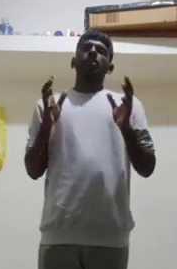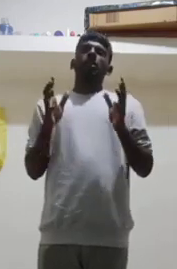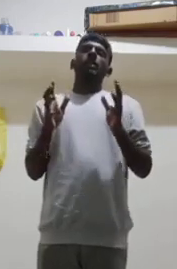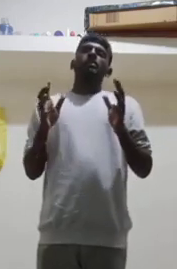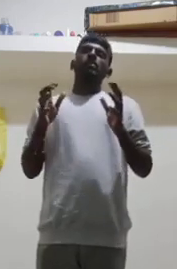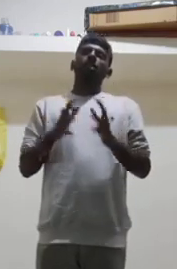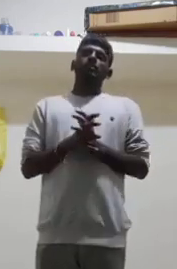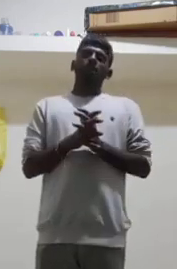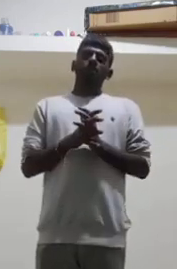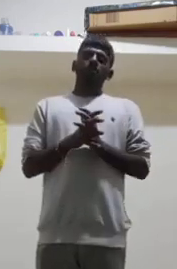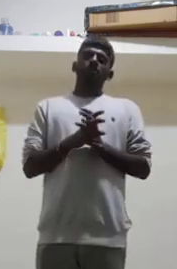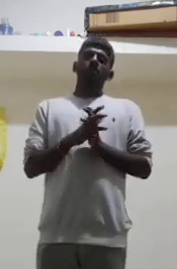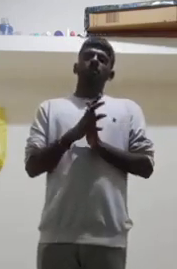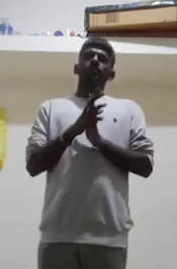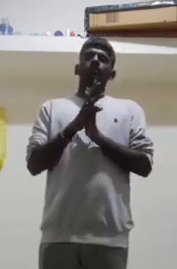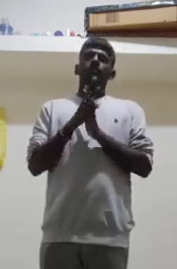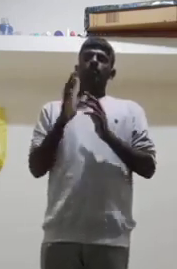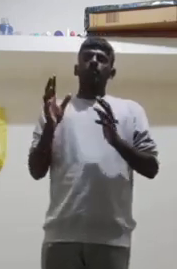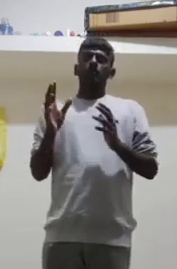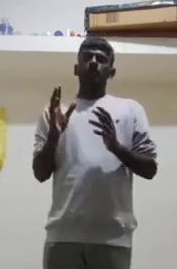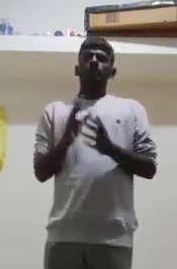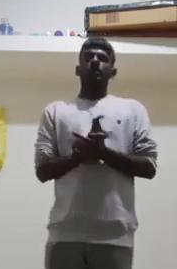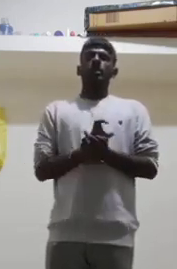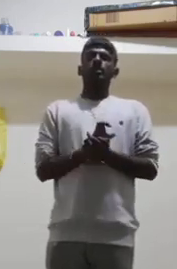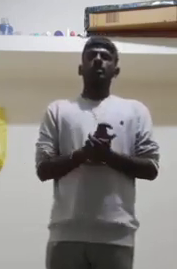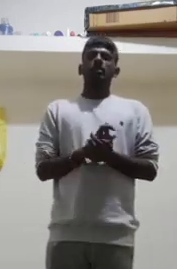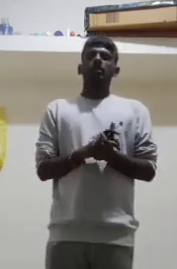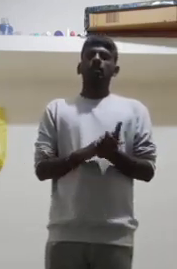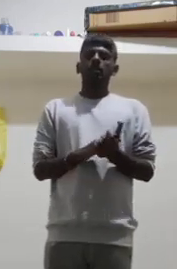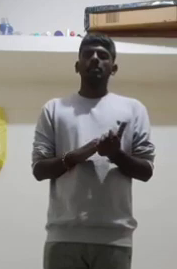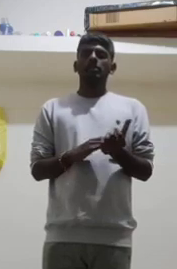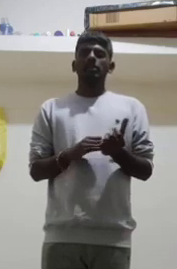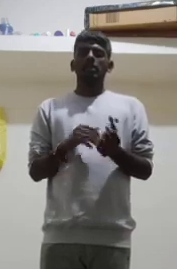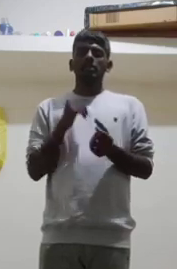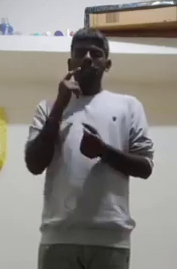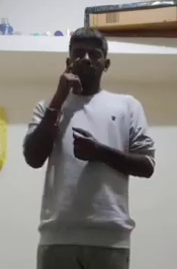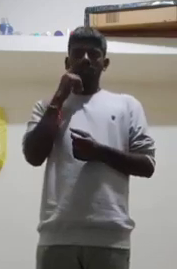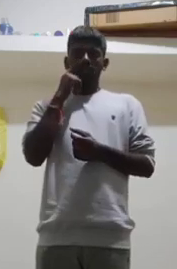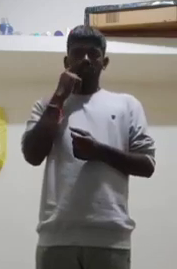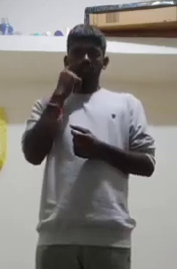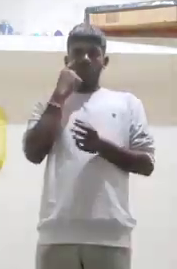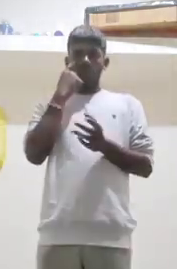called as object. Okay, then comes the